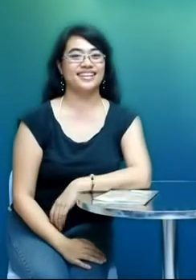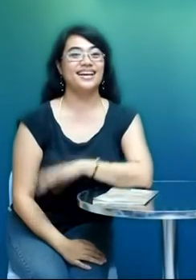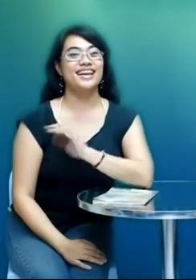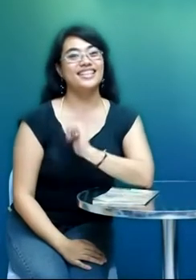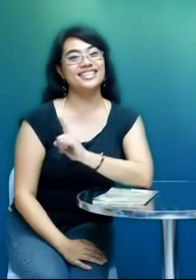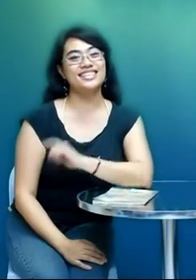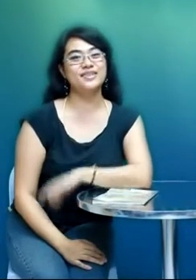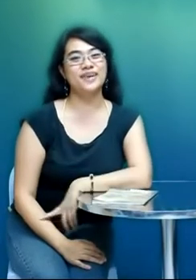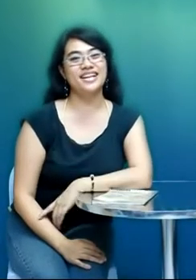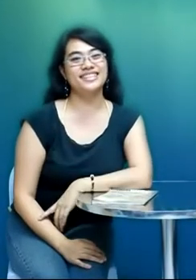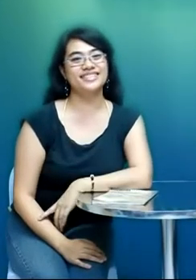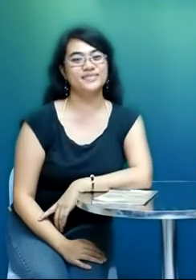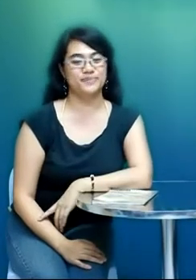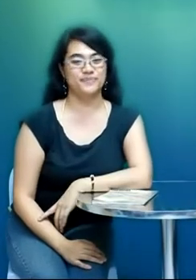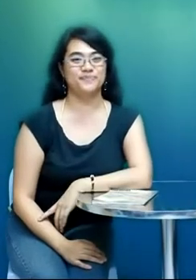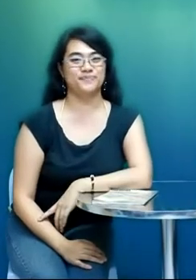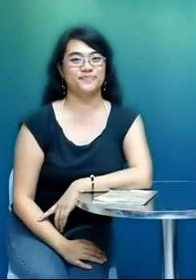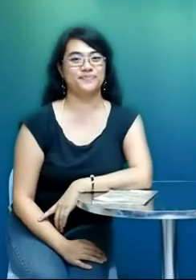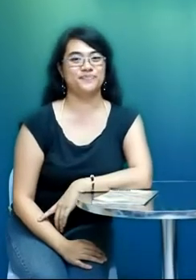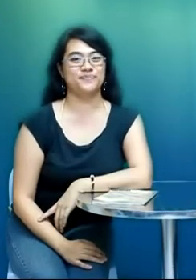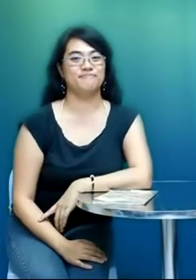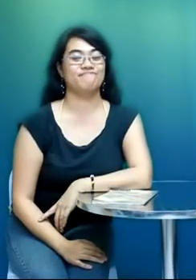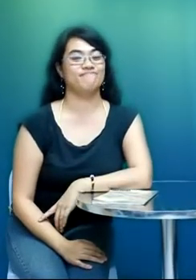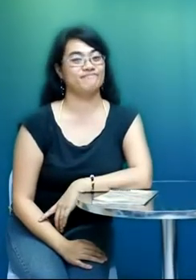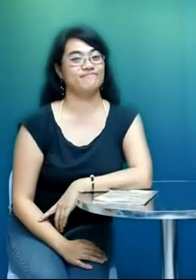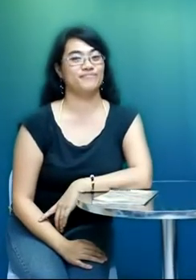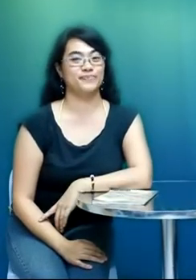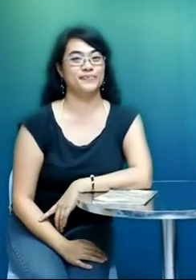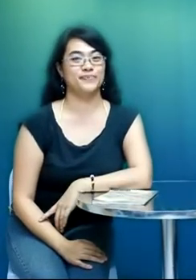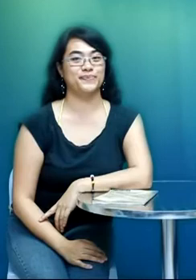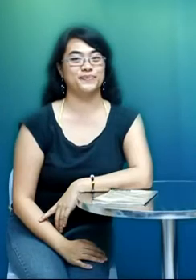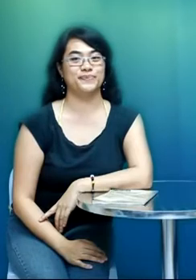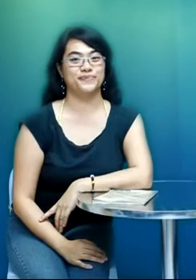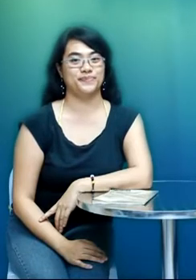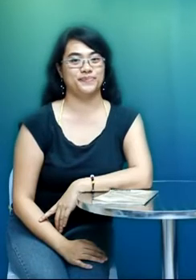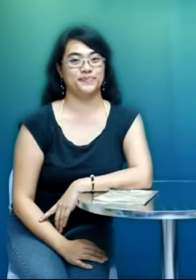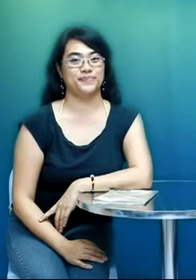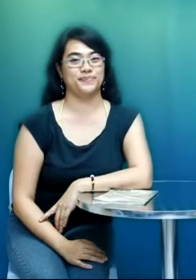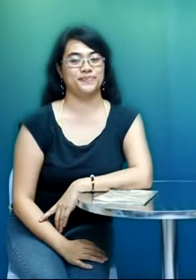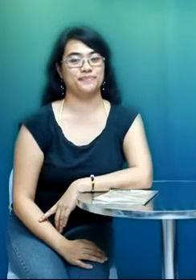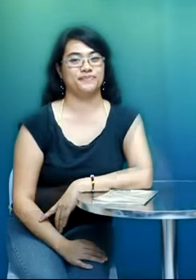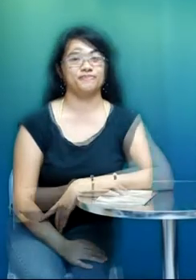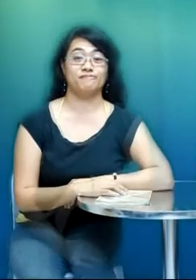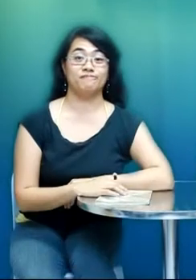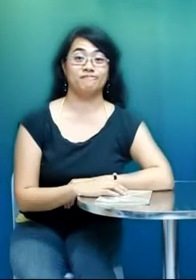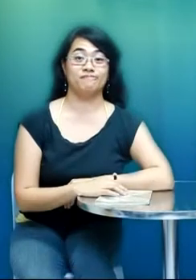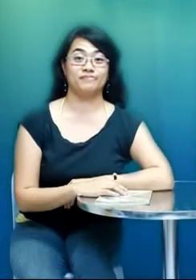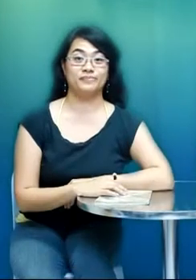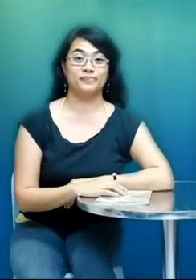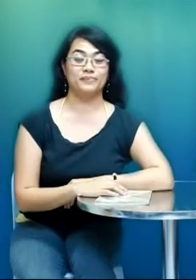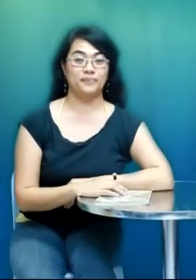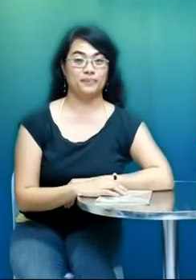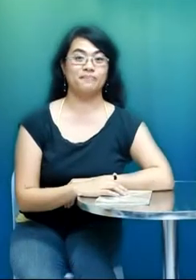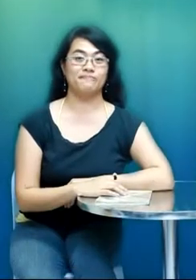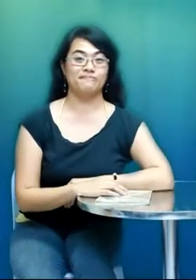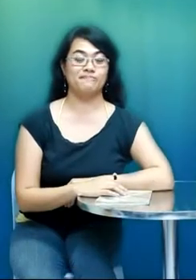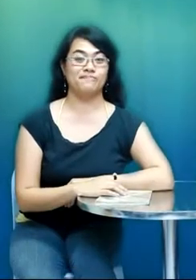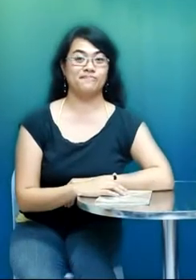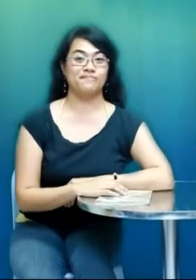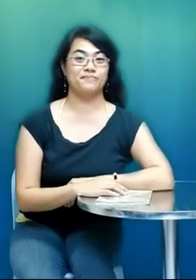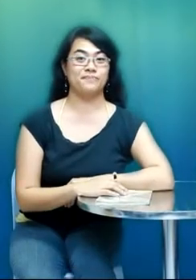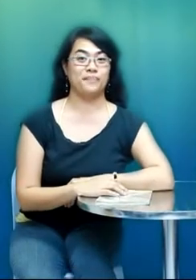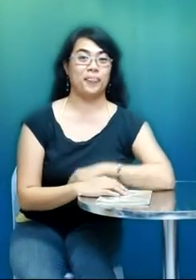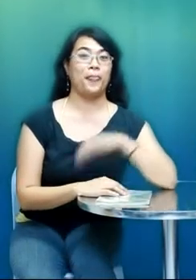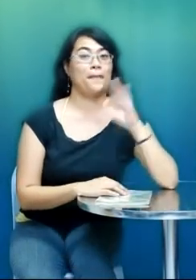Hi, this is Mark. This is Gwen. On Need to Know. Thank you for coming and joining us here in Crosspoint today. For a quick recap,